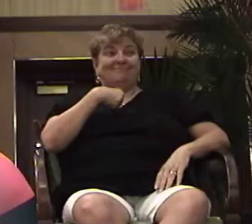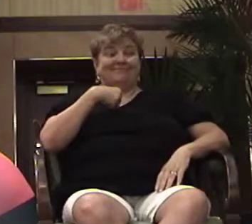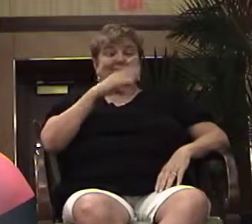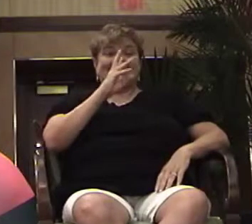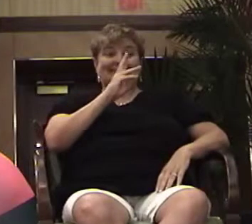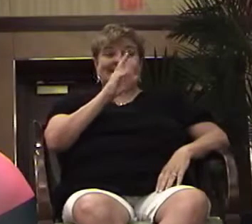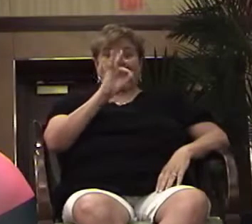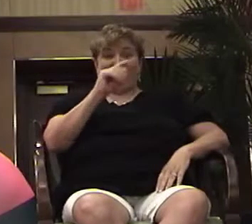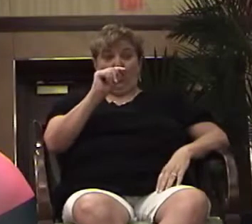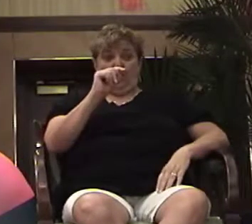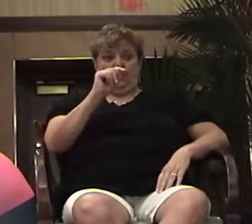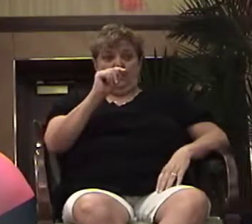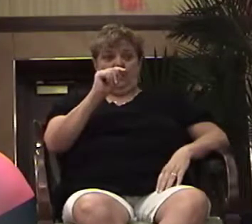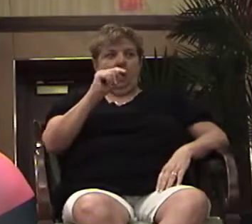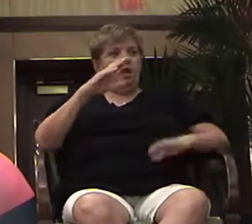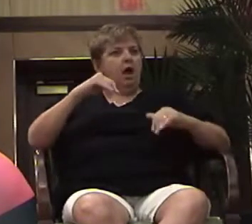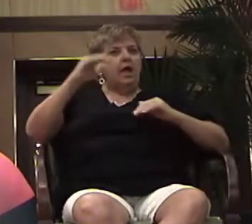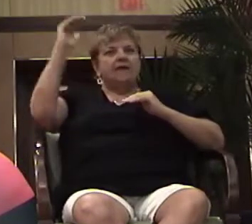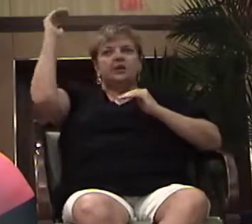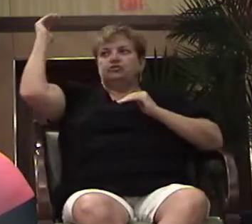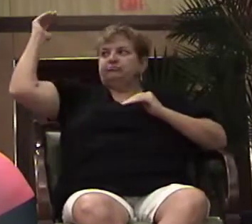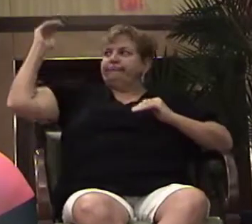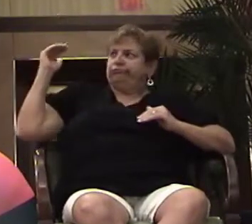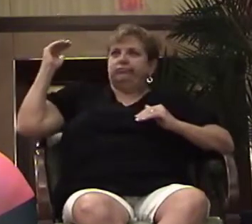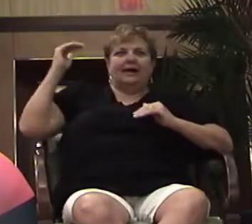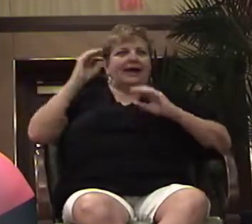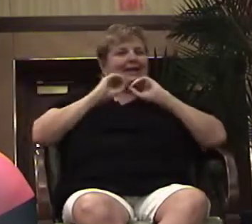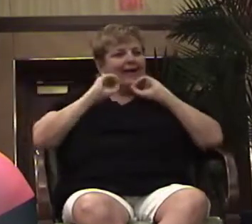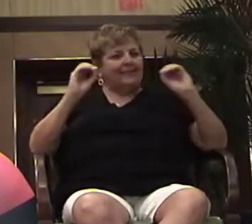I haven't shrunk an inch. I'll be 83.